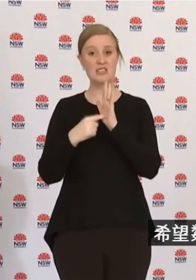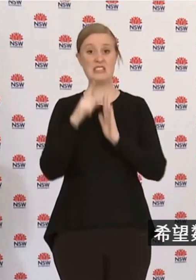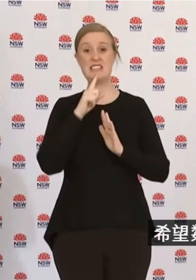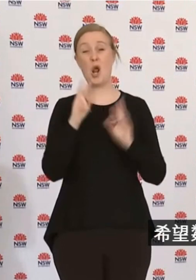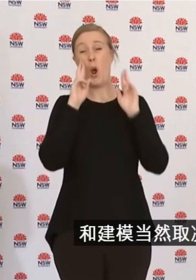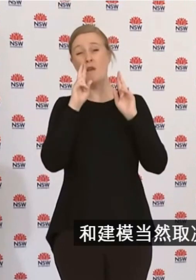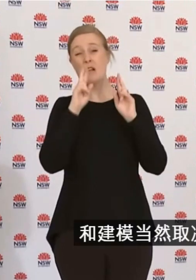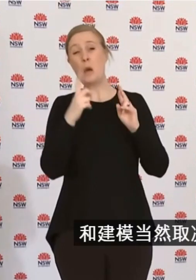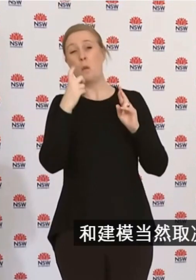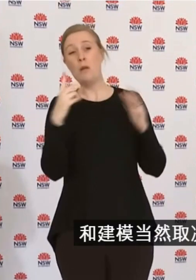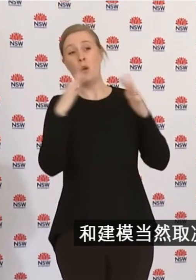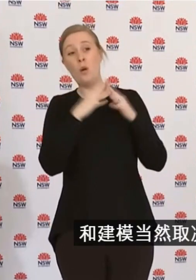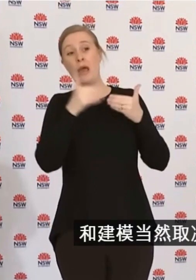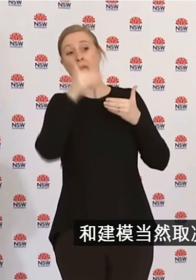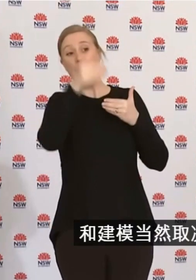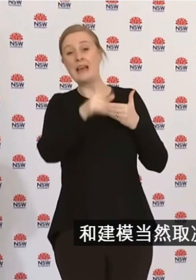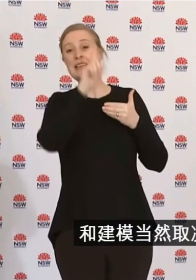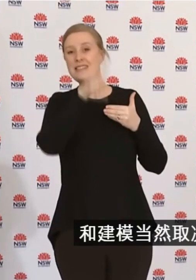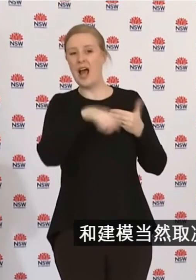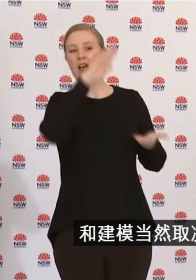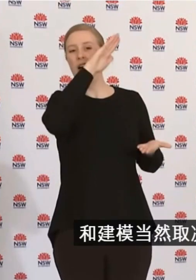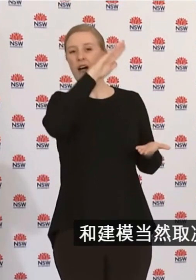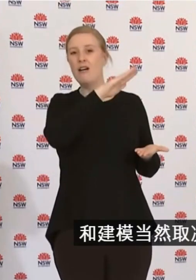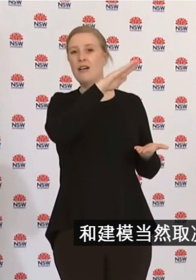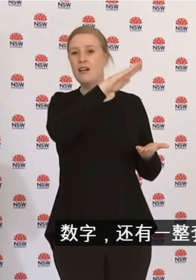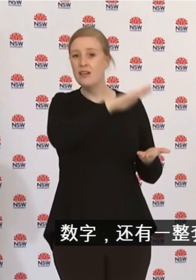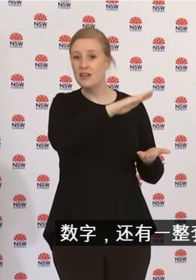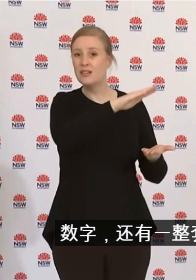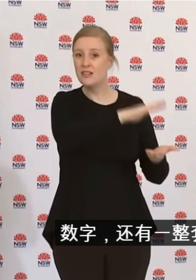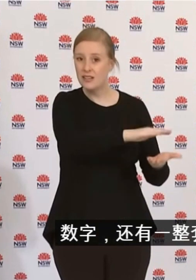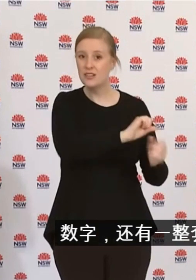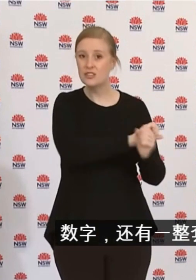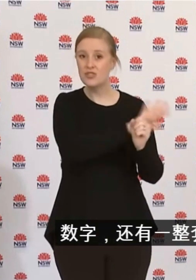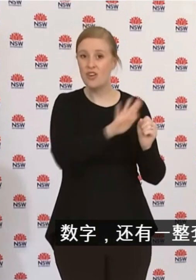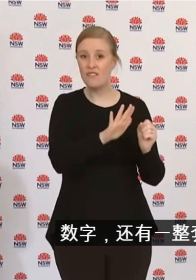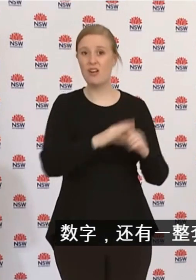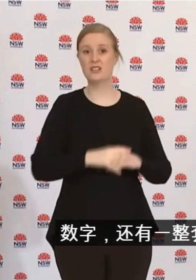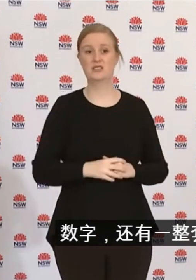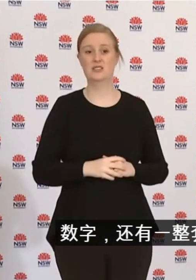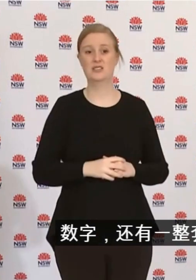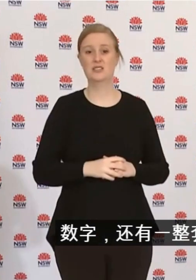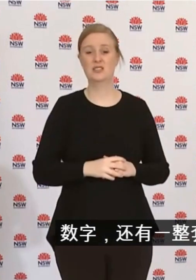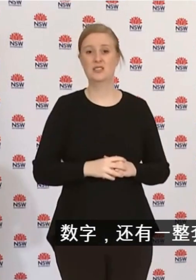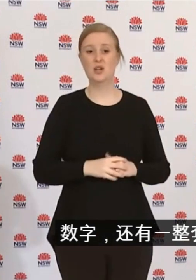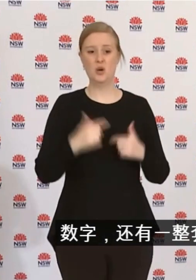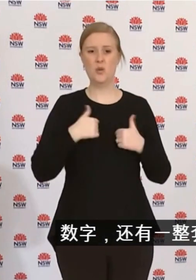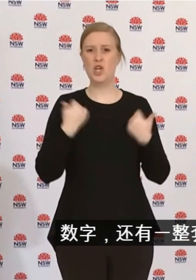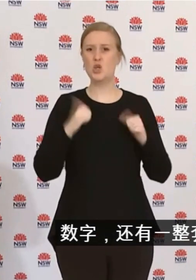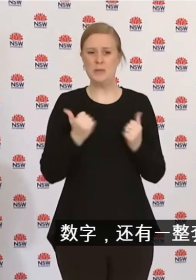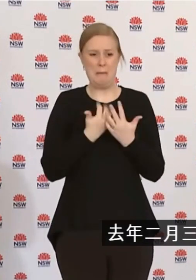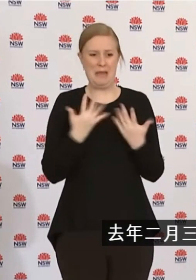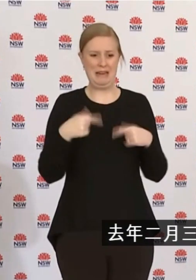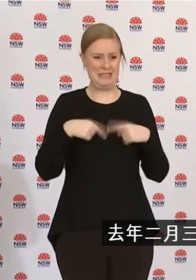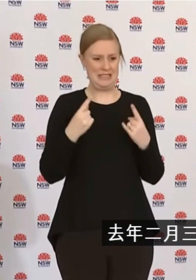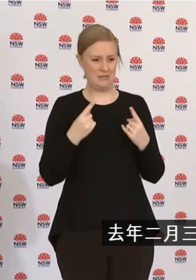come down. And modelling, of course, depends on the input of numbers as to the output of numbers, and there's a whole series of models that can be